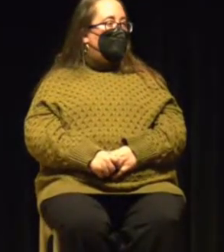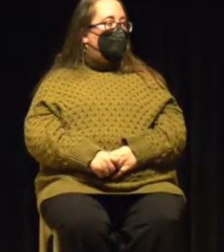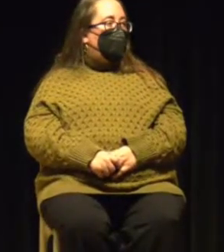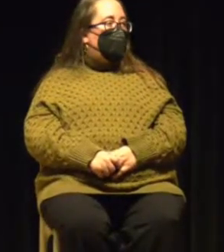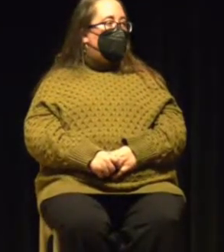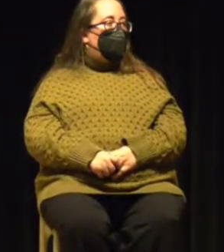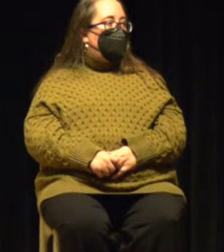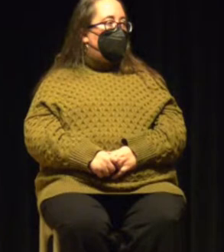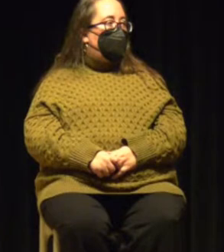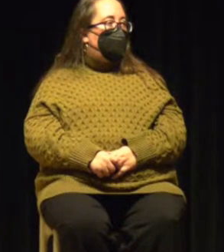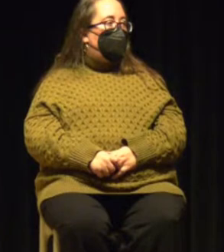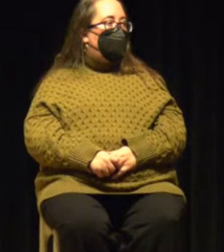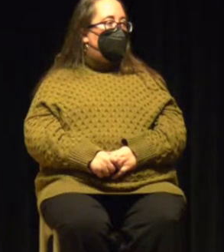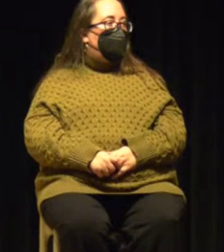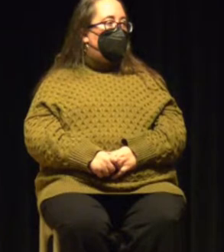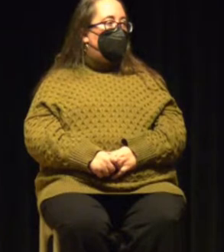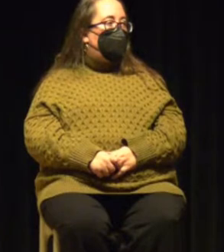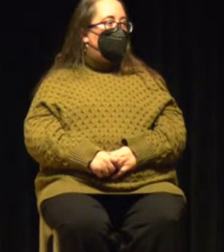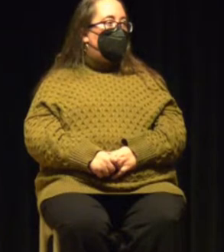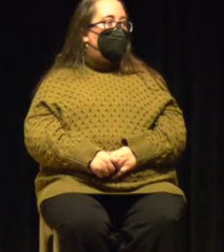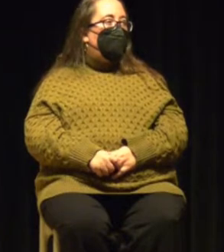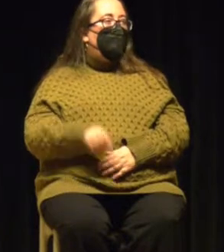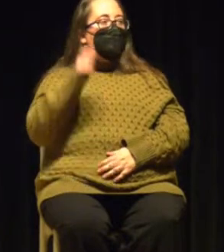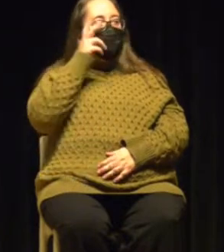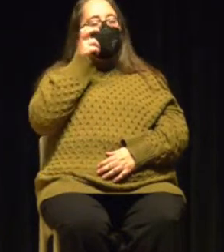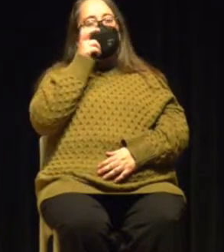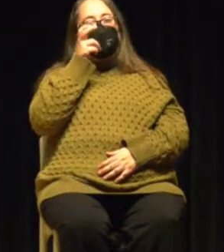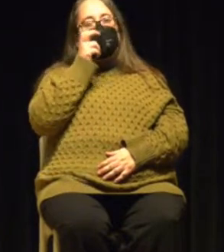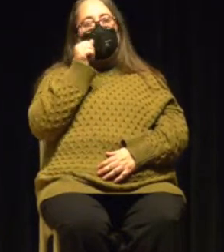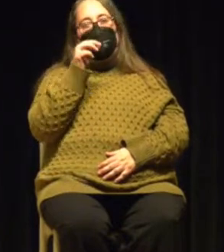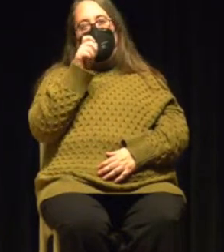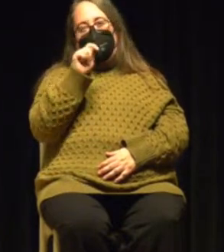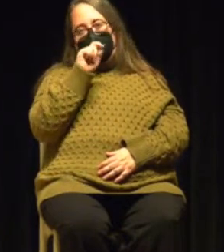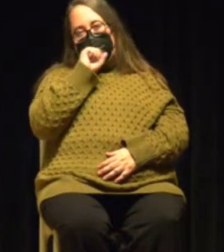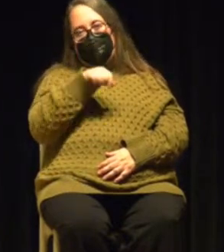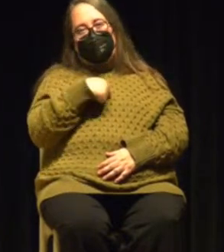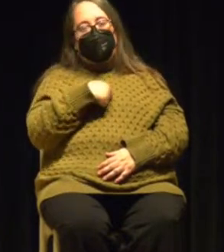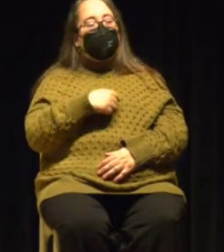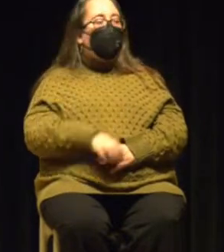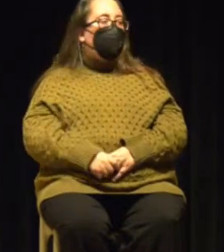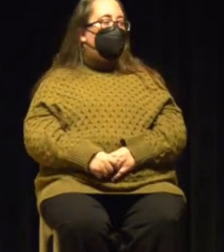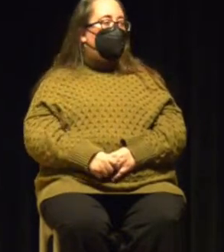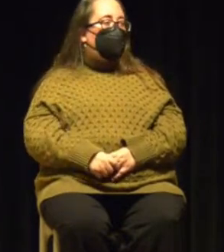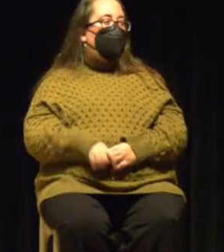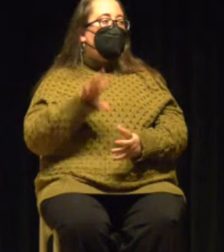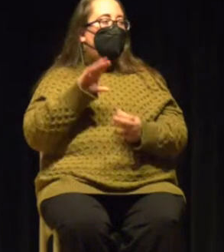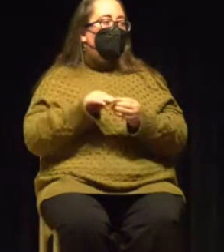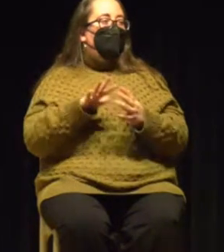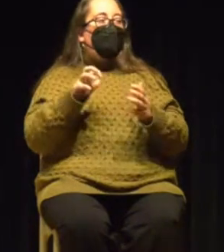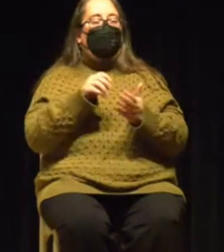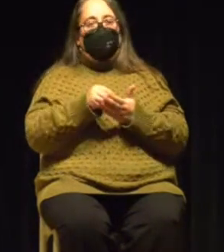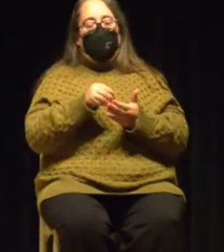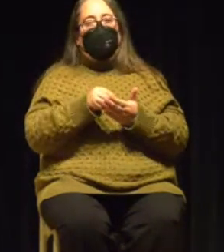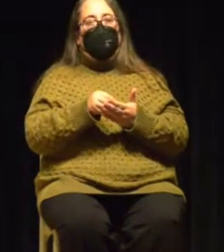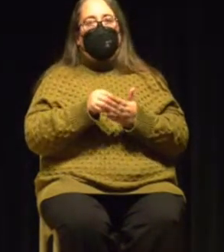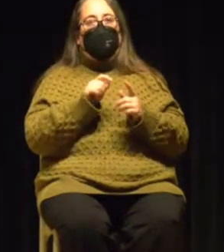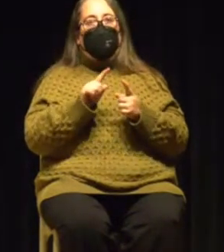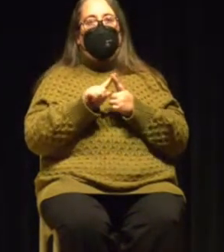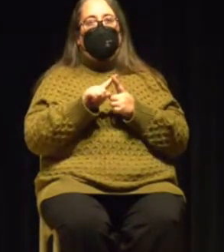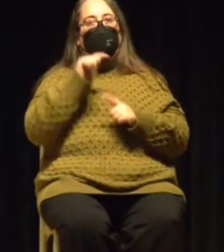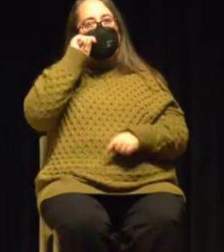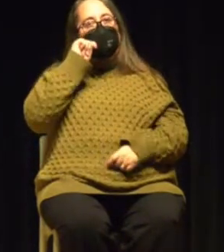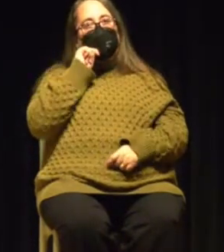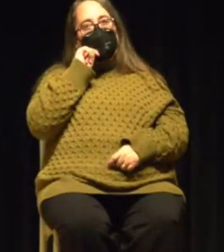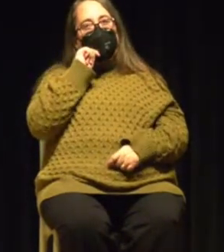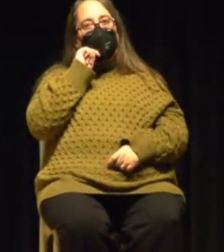We will listen as an avid podcast listener. We are listening. I'm just adding up in my head all of the money I have spent going to tanning